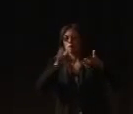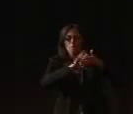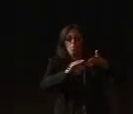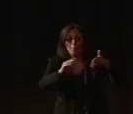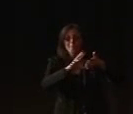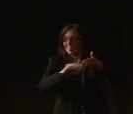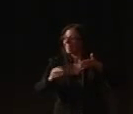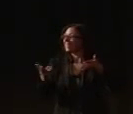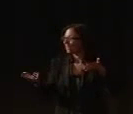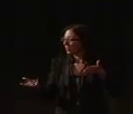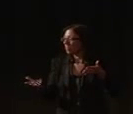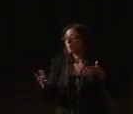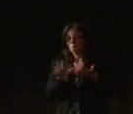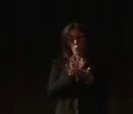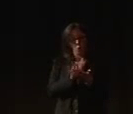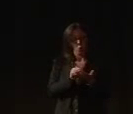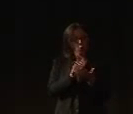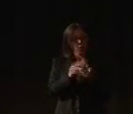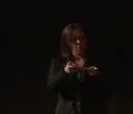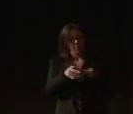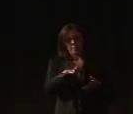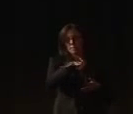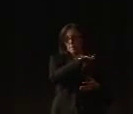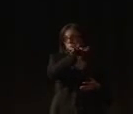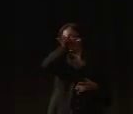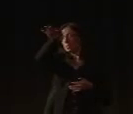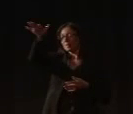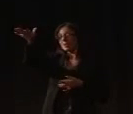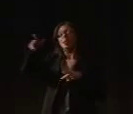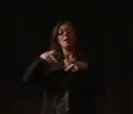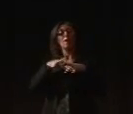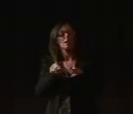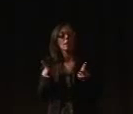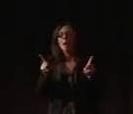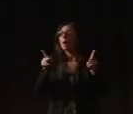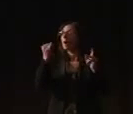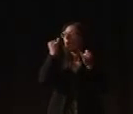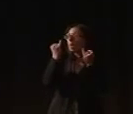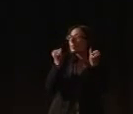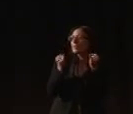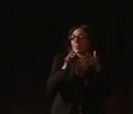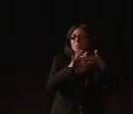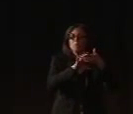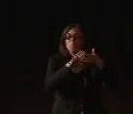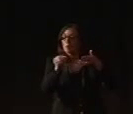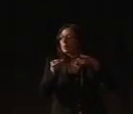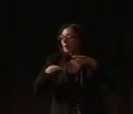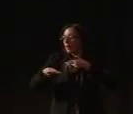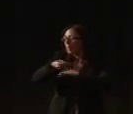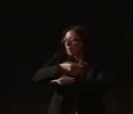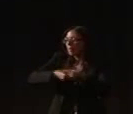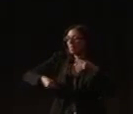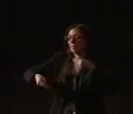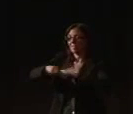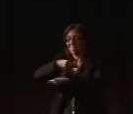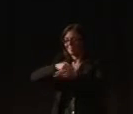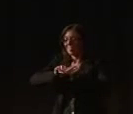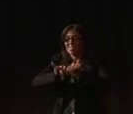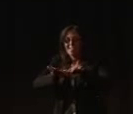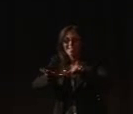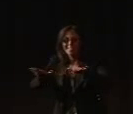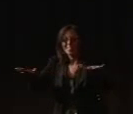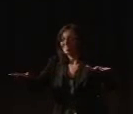institutions replicate and mutate ideas, so they are a hotspot in the fabric that determines